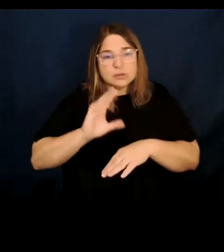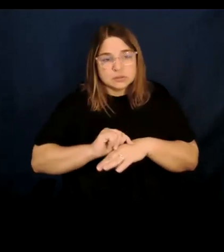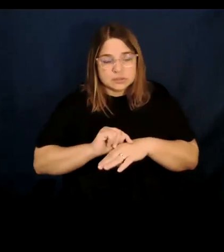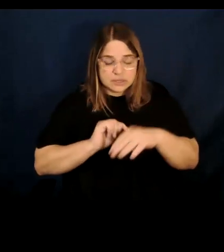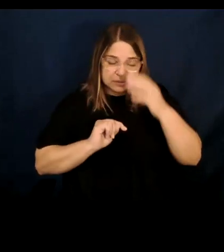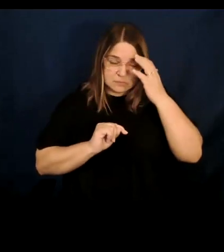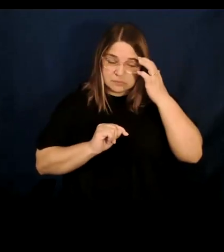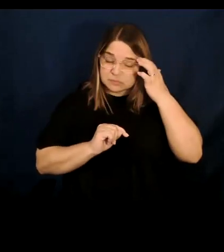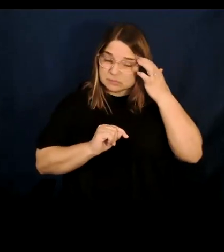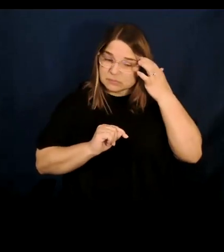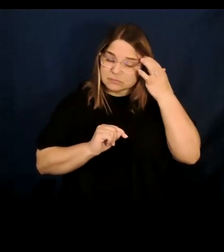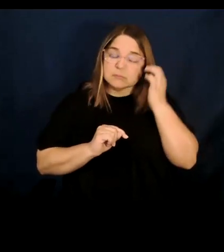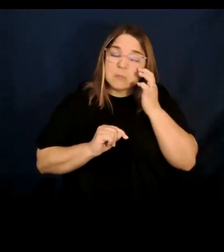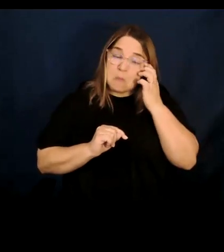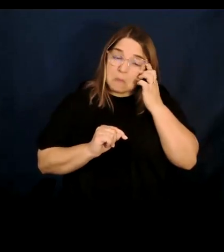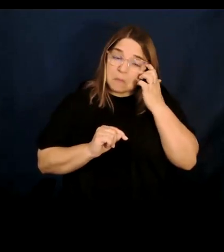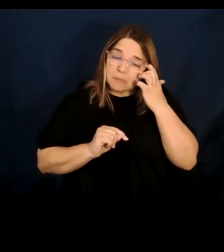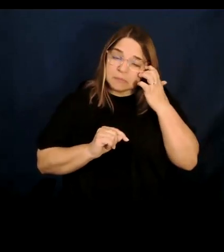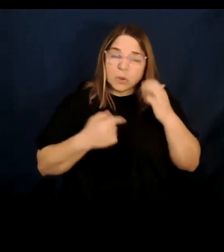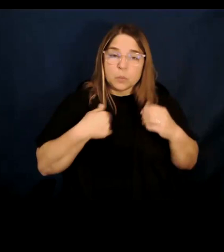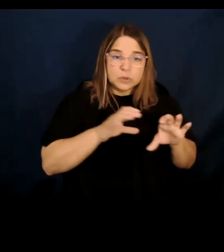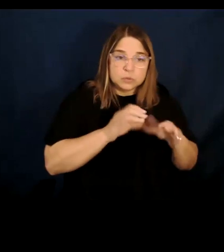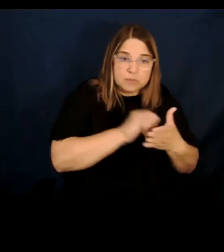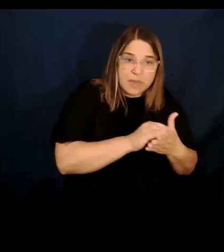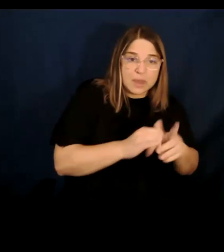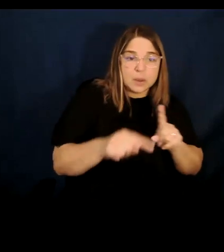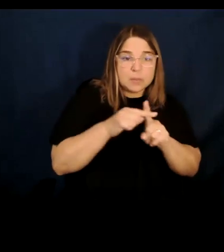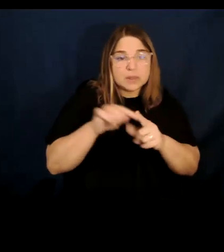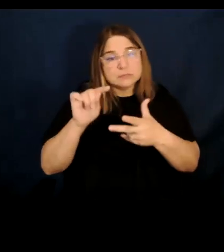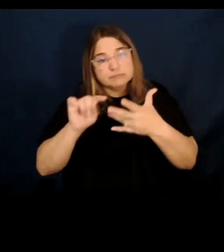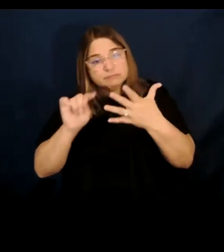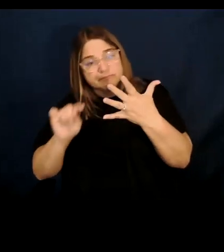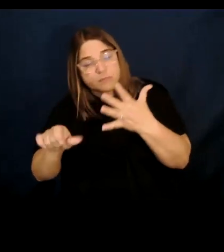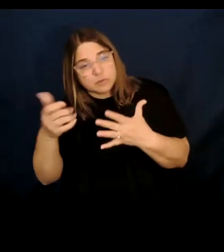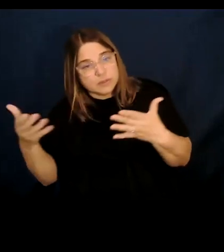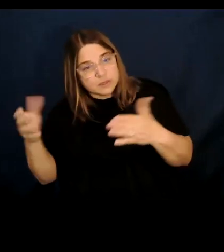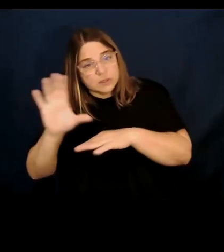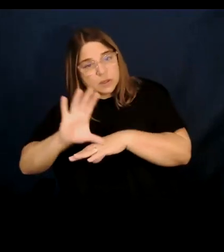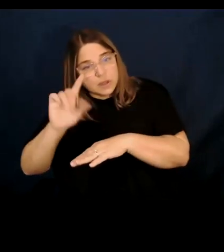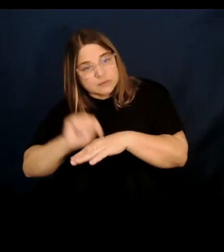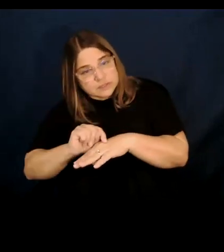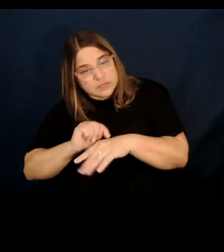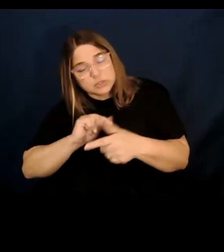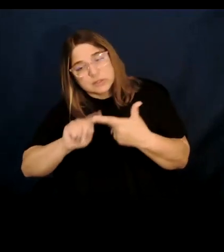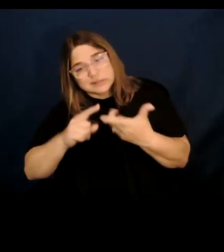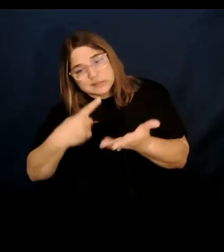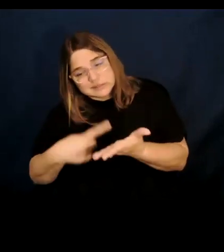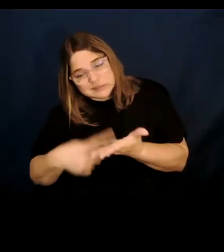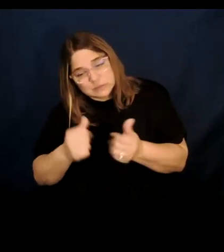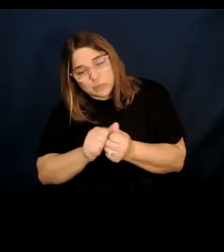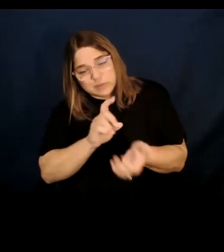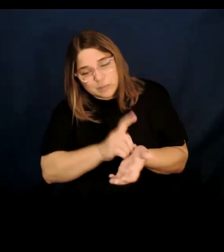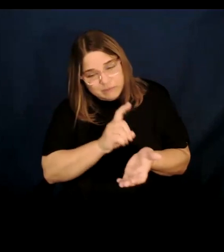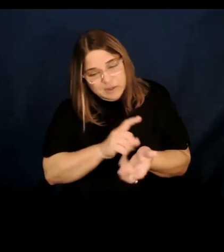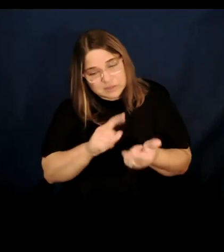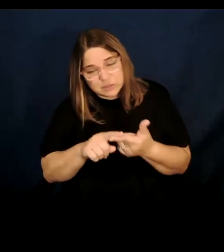daily basis. There are a number of other things in consultation and upkeep and discussions with your prescribers